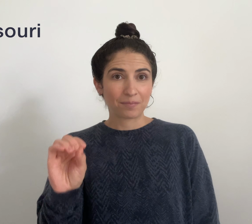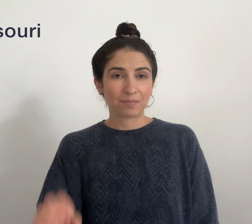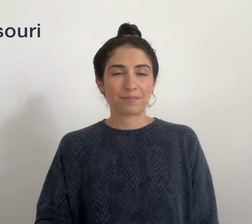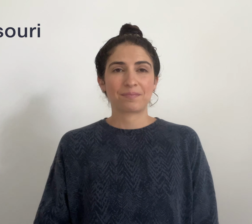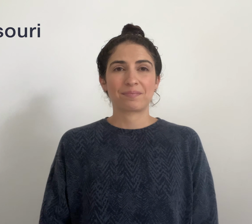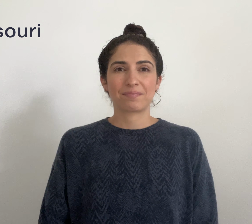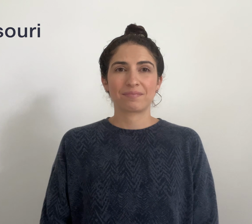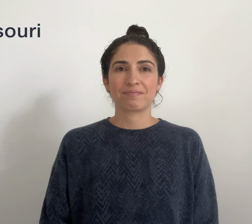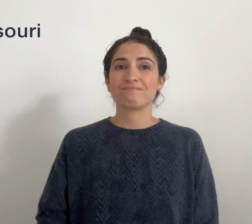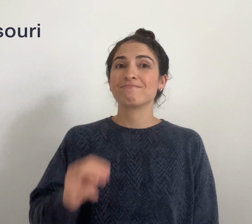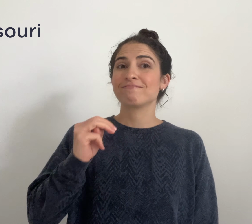Missouri.